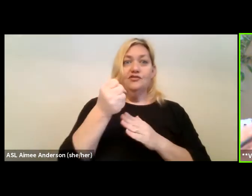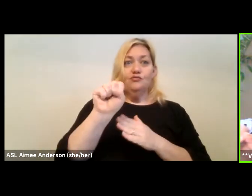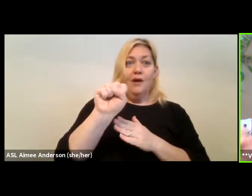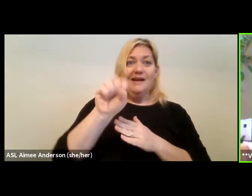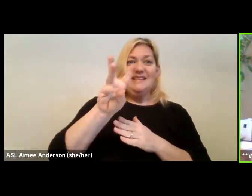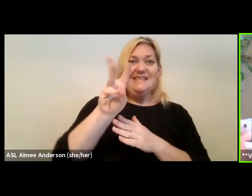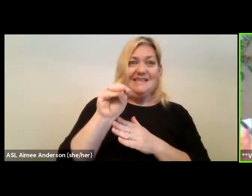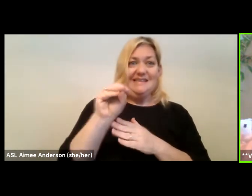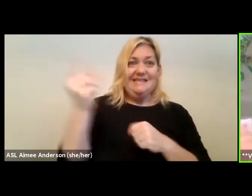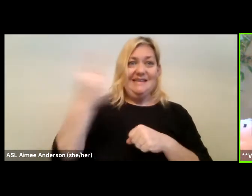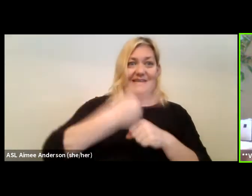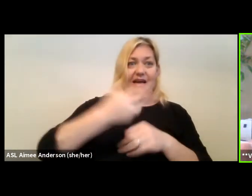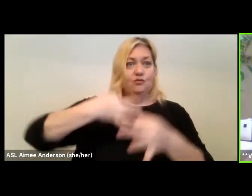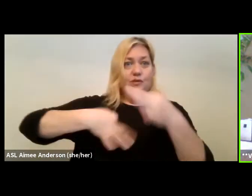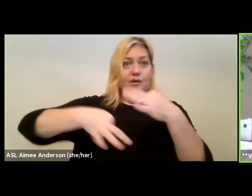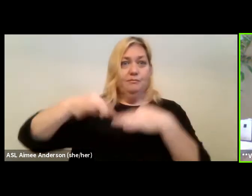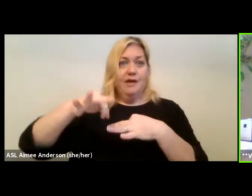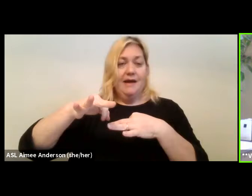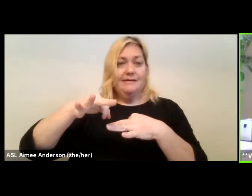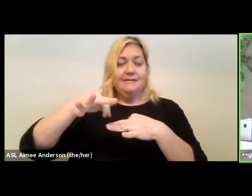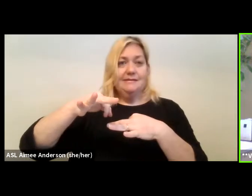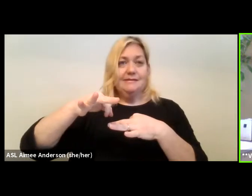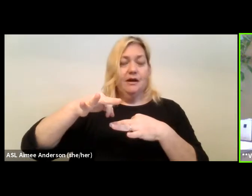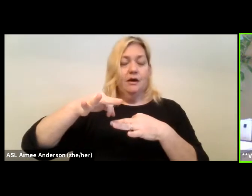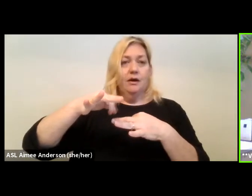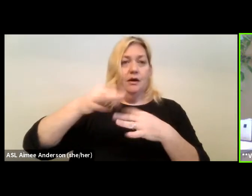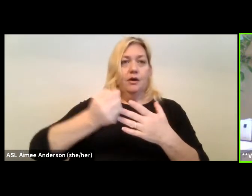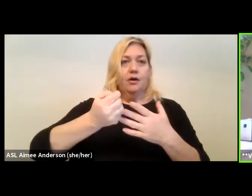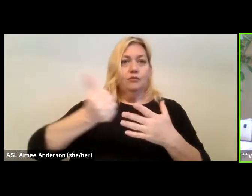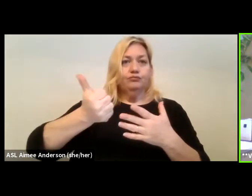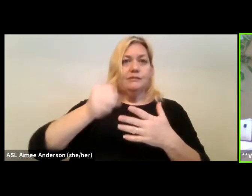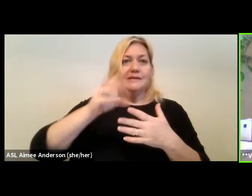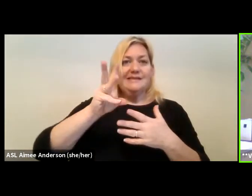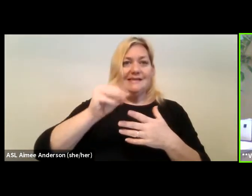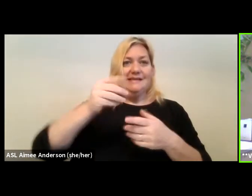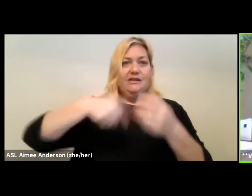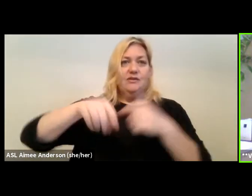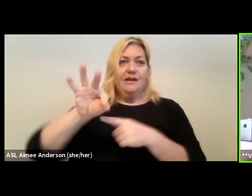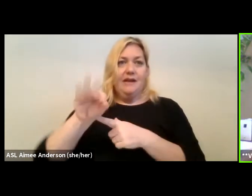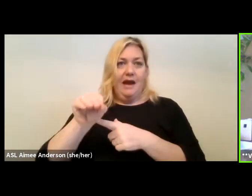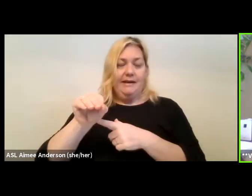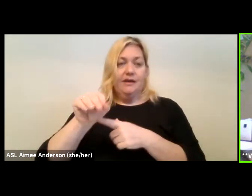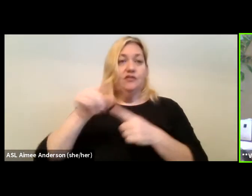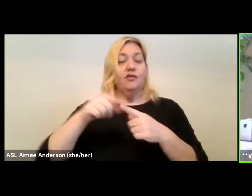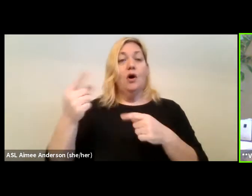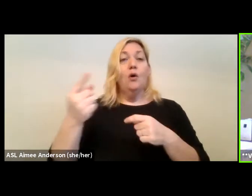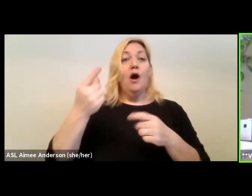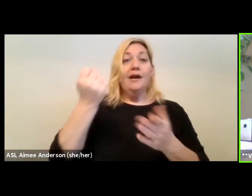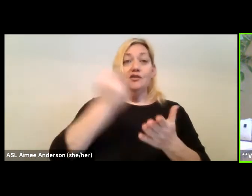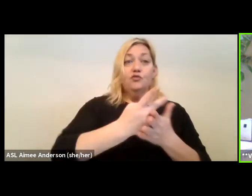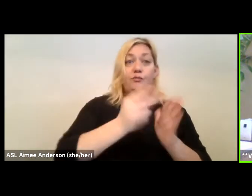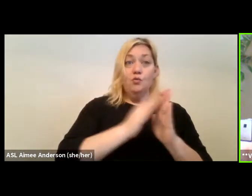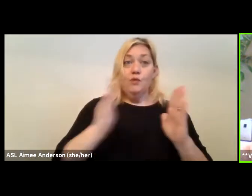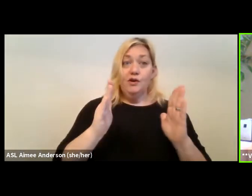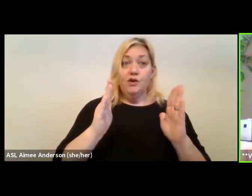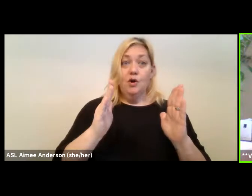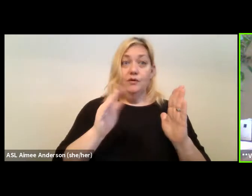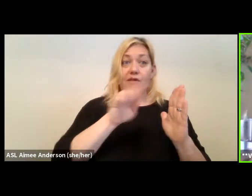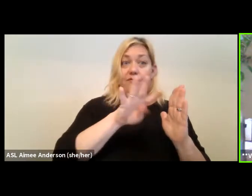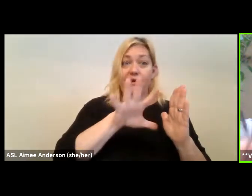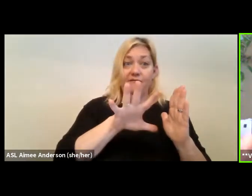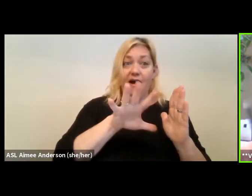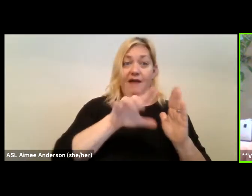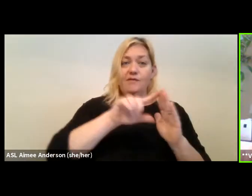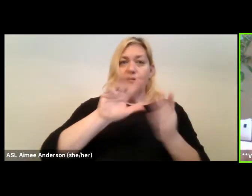and replace it with 45 to allow for our endorsement window. So our endorsement window would no longer be 45 to 90 days. It would actually be 60 to